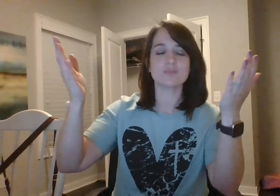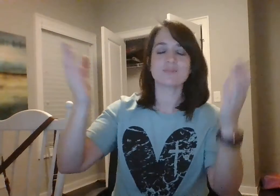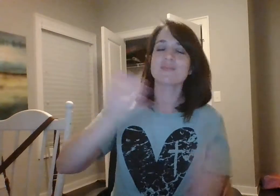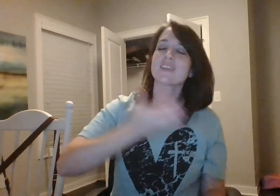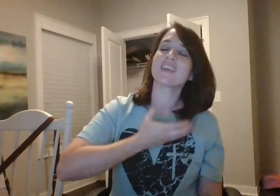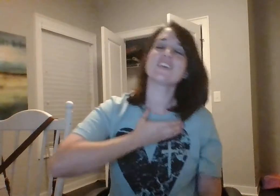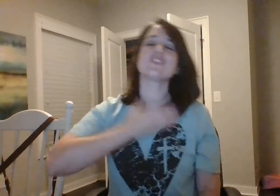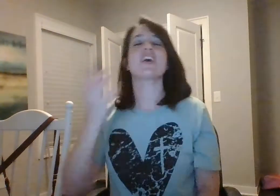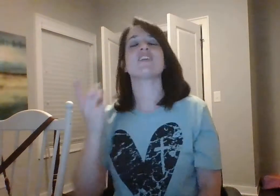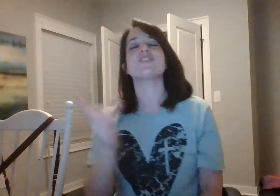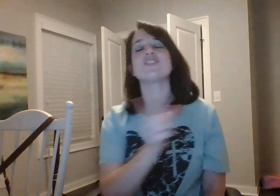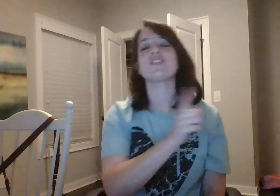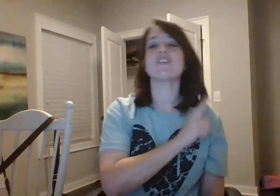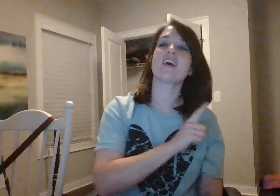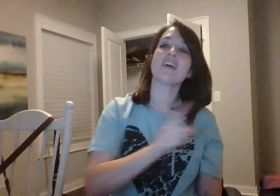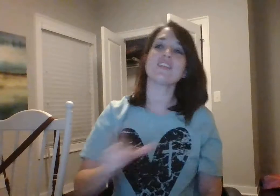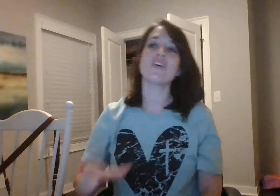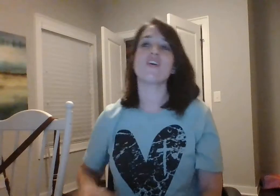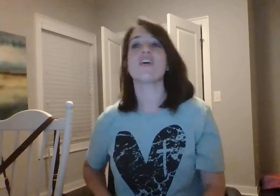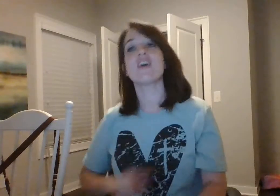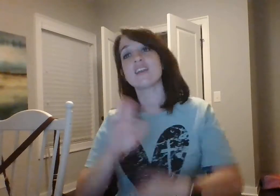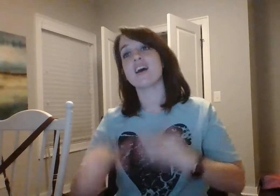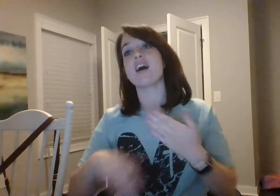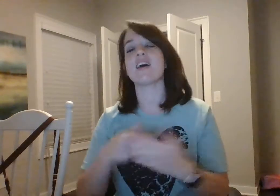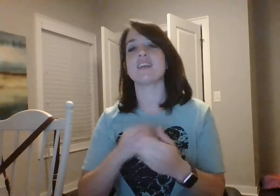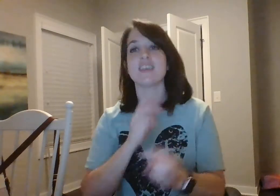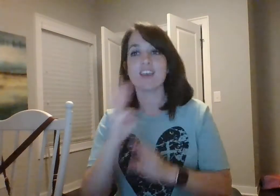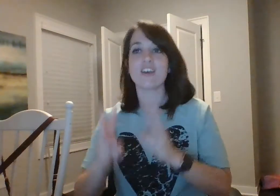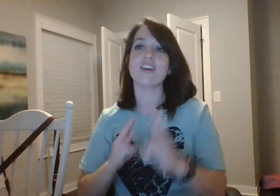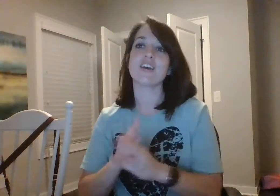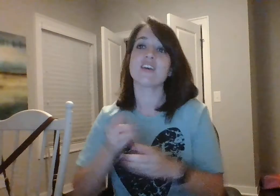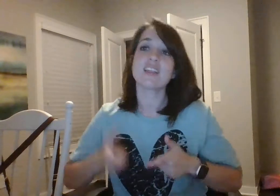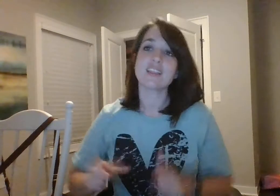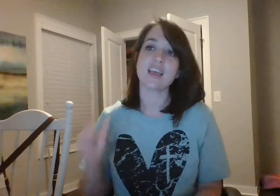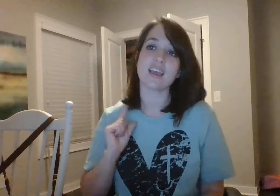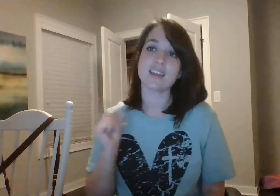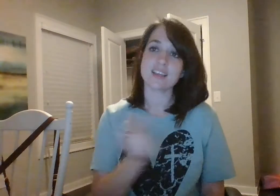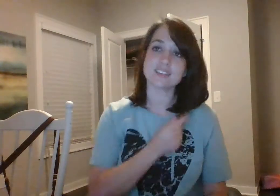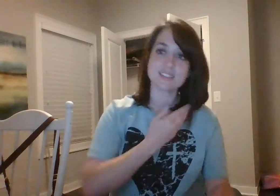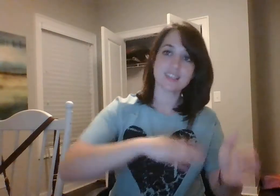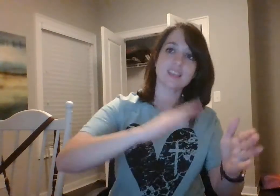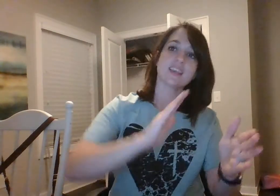Shout to the Lord on the earth that I sing.